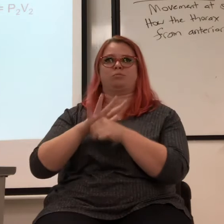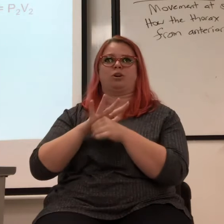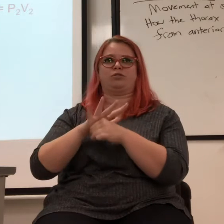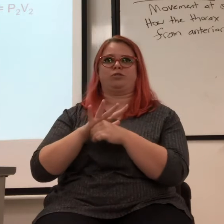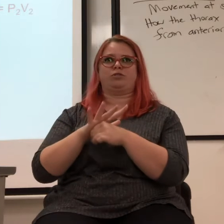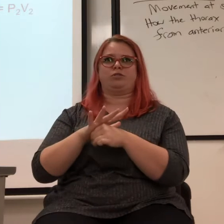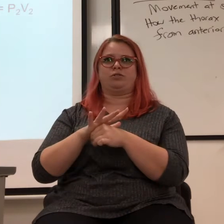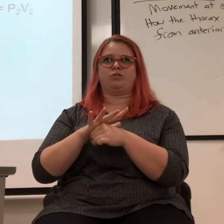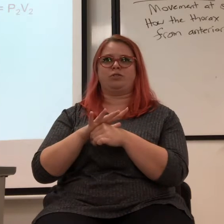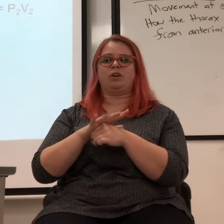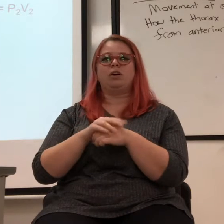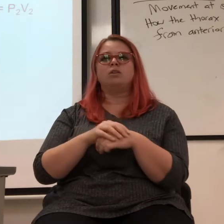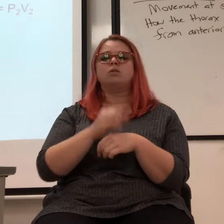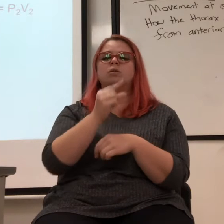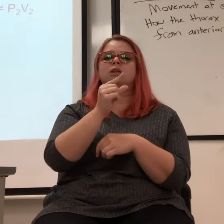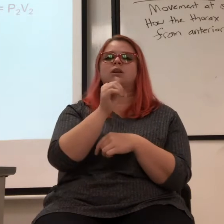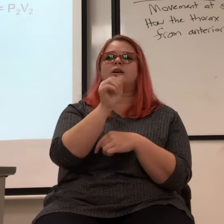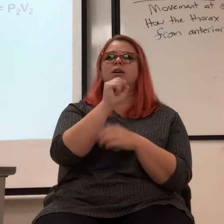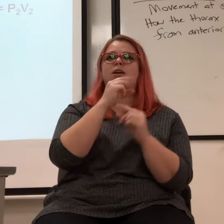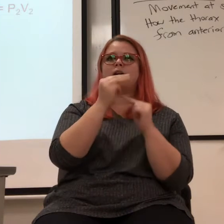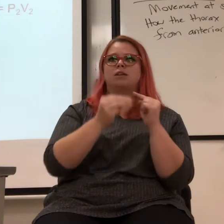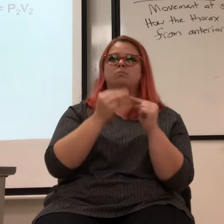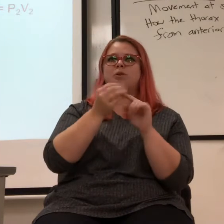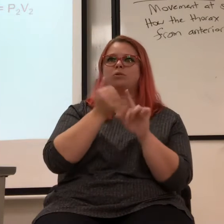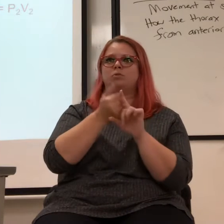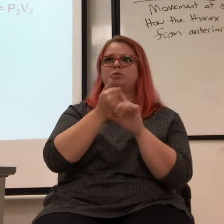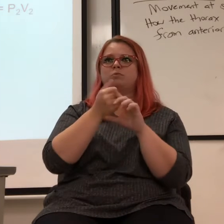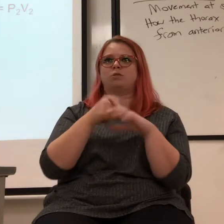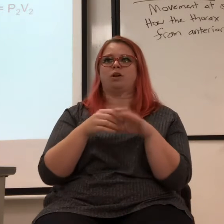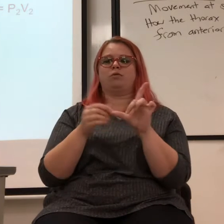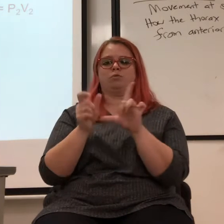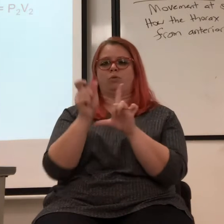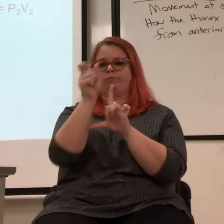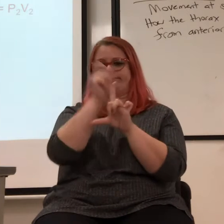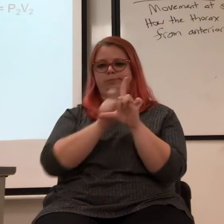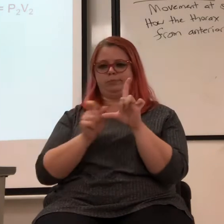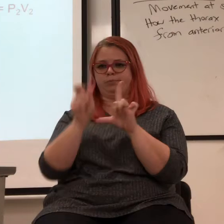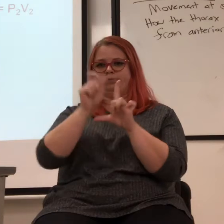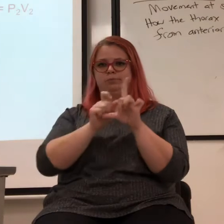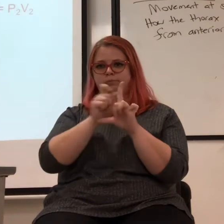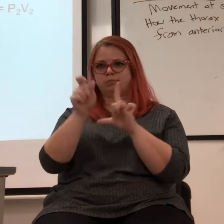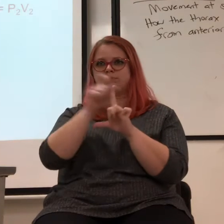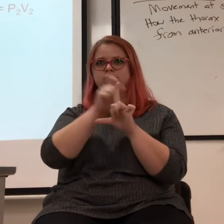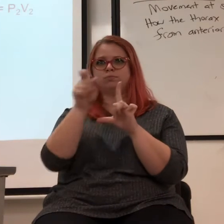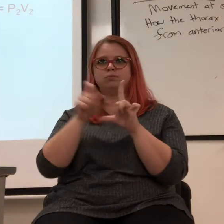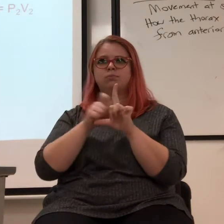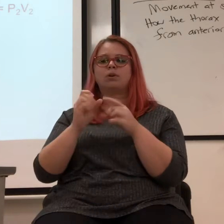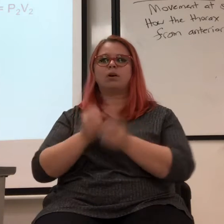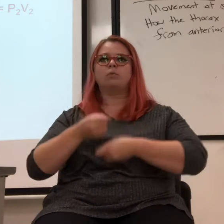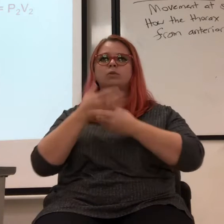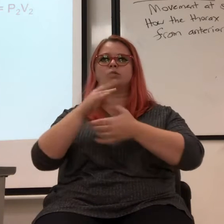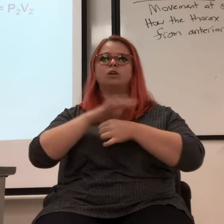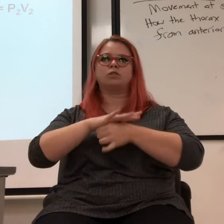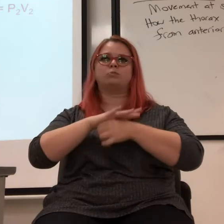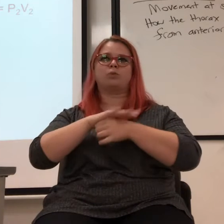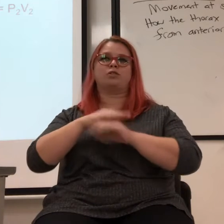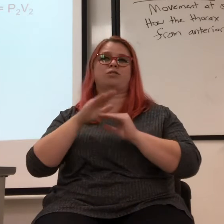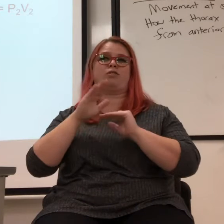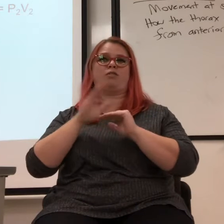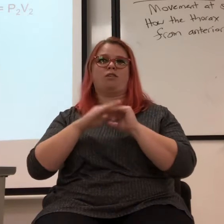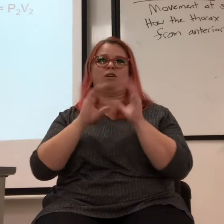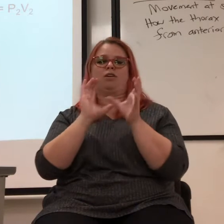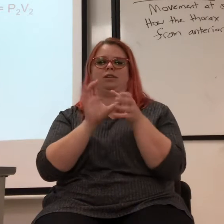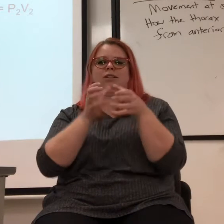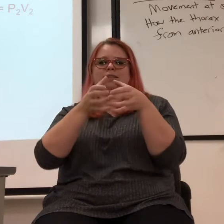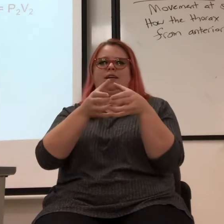The gas molecules are just going to freely bounce around, exerting a pressure on the container you have them in, hence that